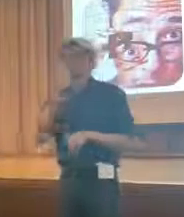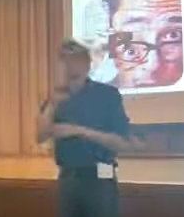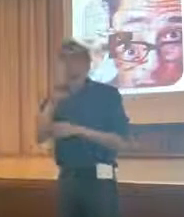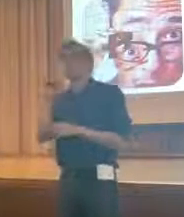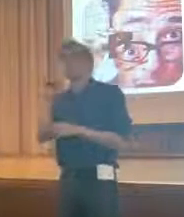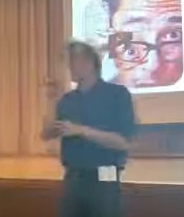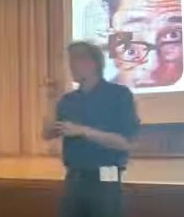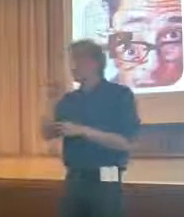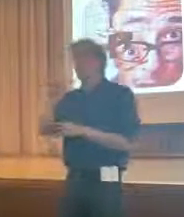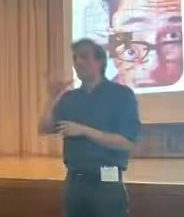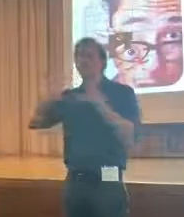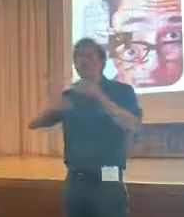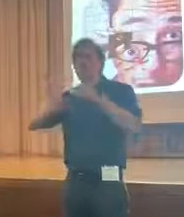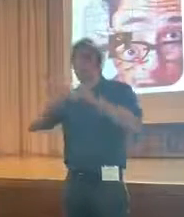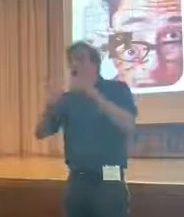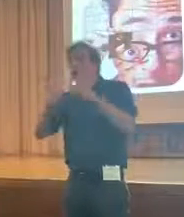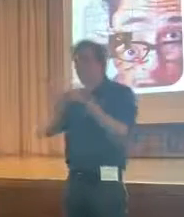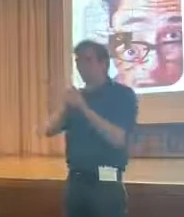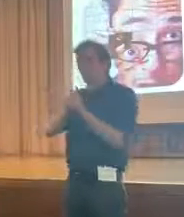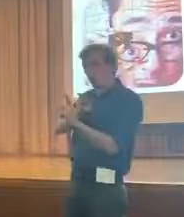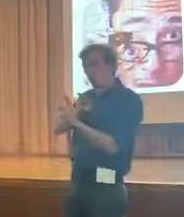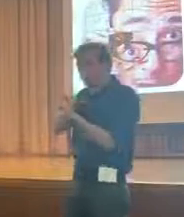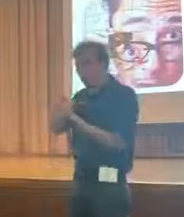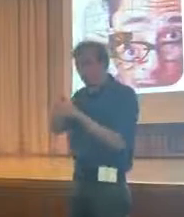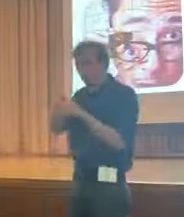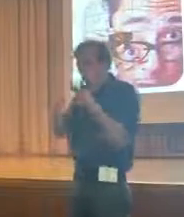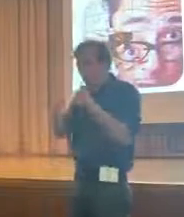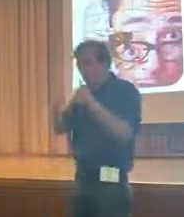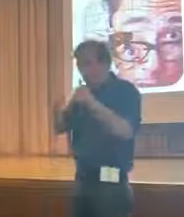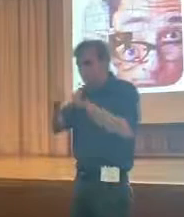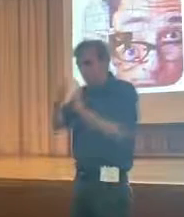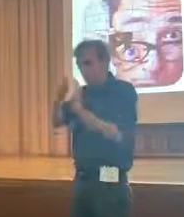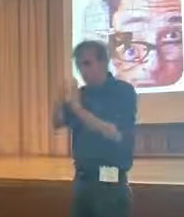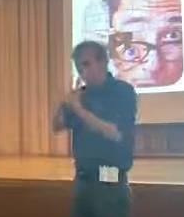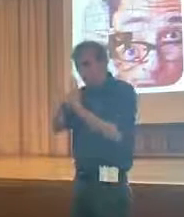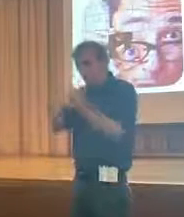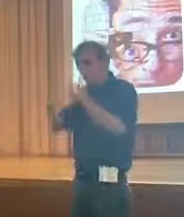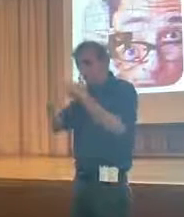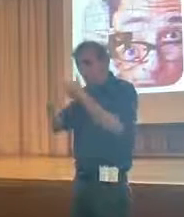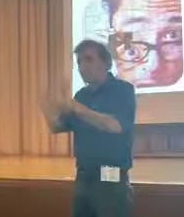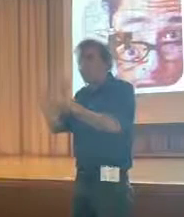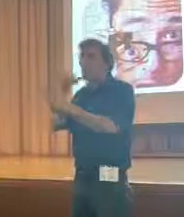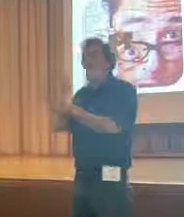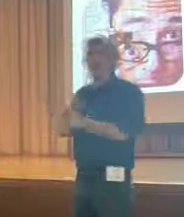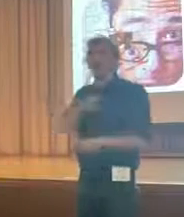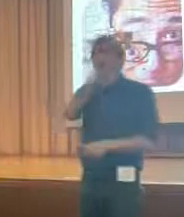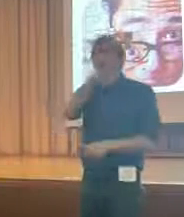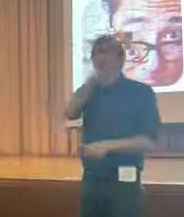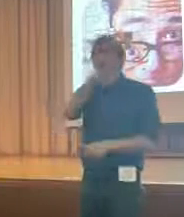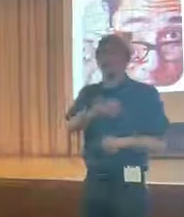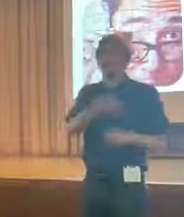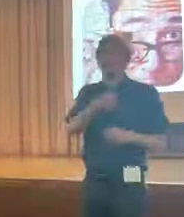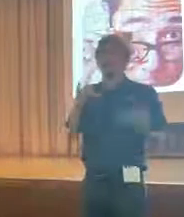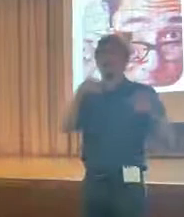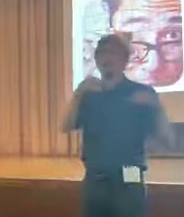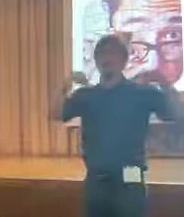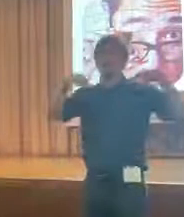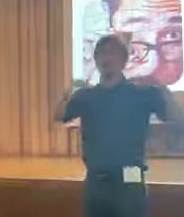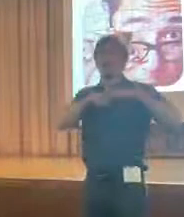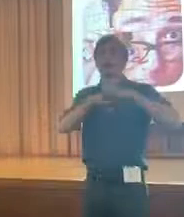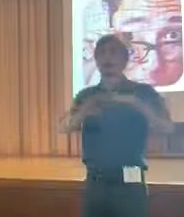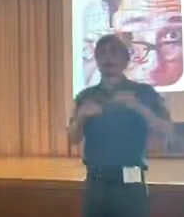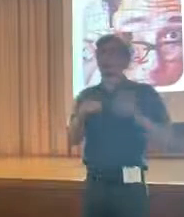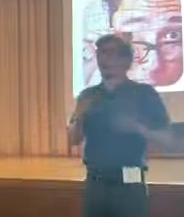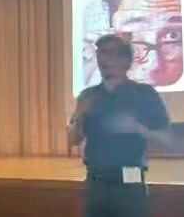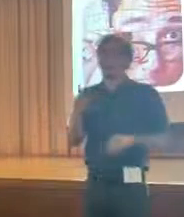you flip, okay? It is, and I always remember this when I was first getting into accessibility at